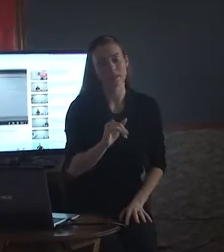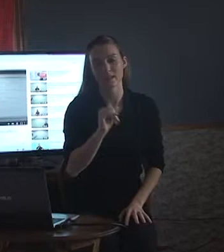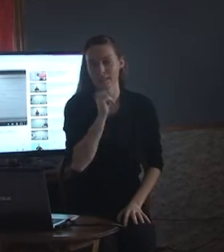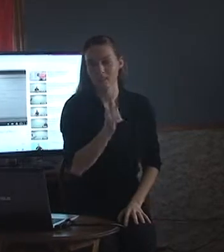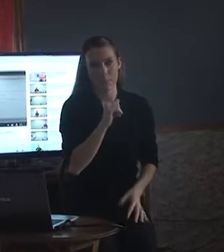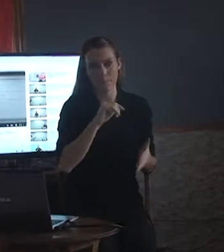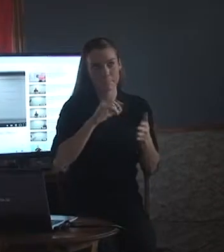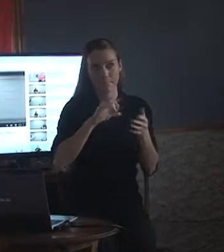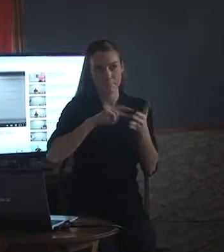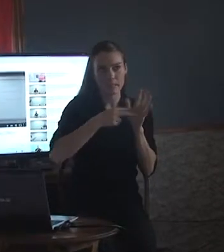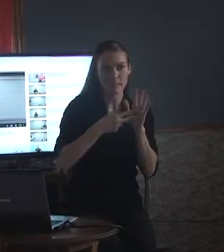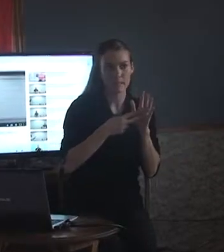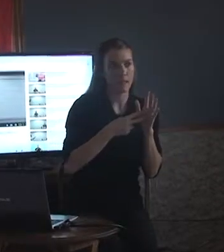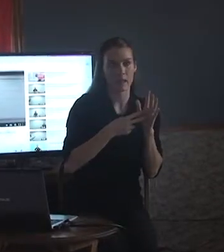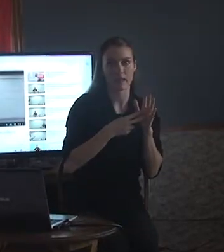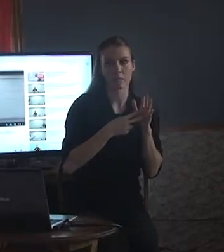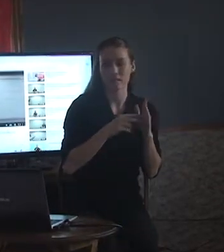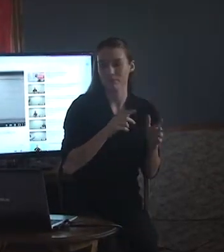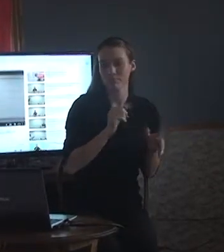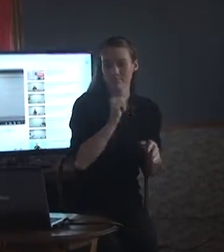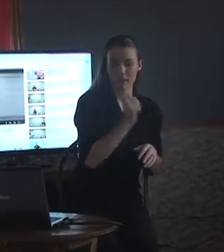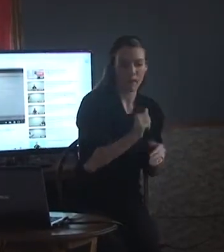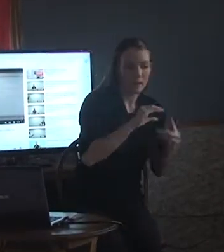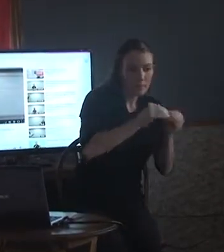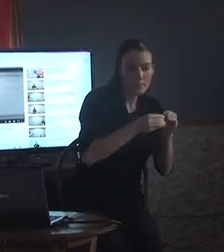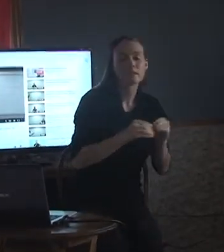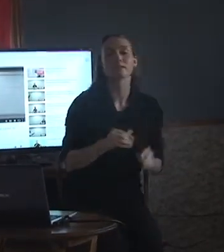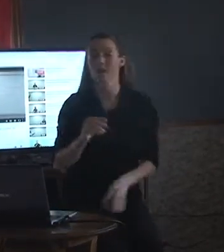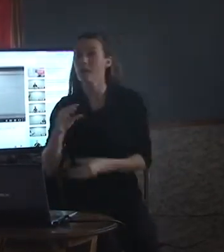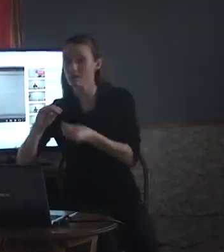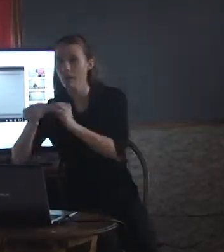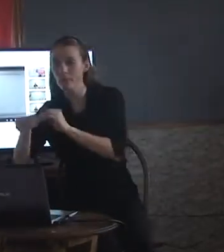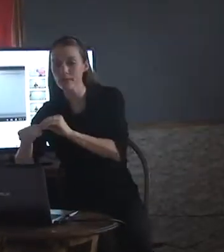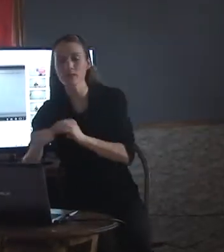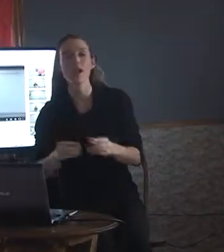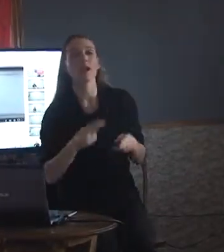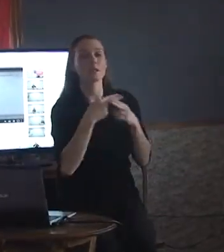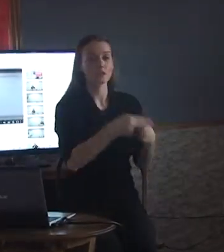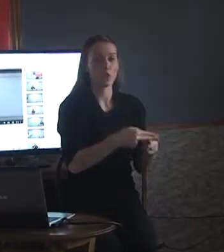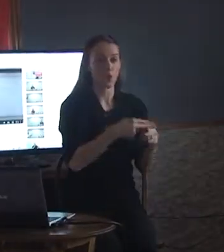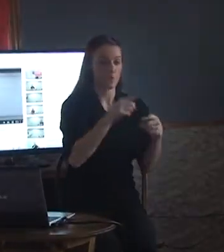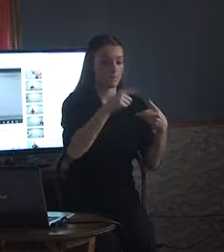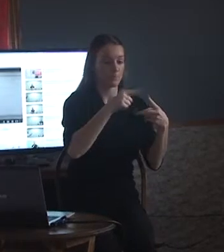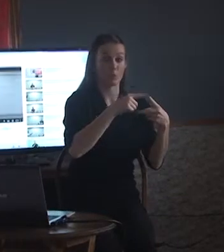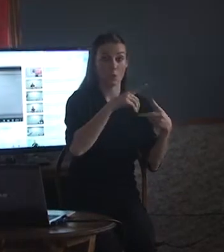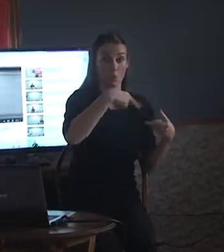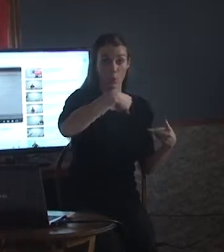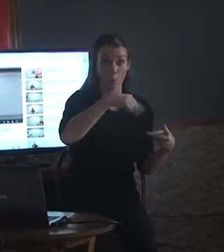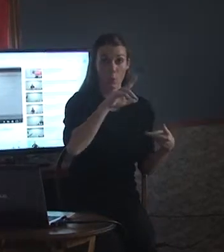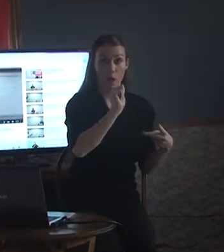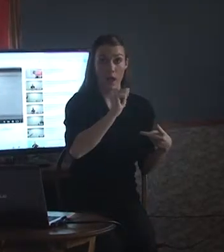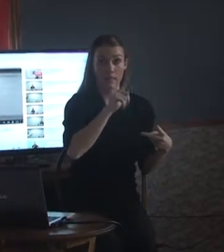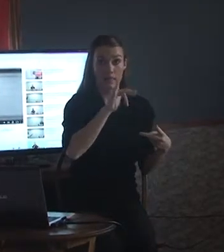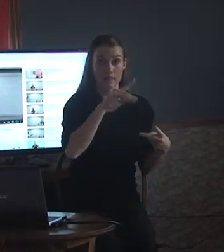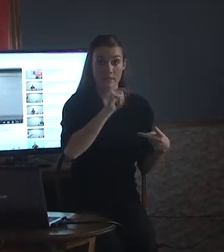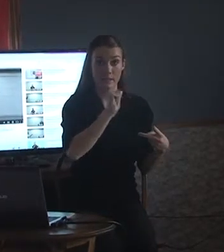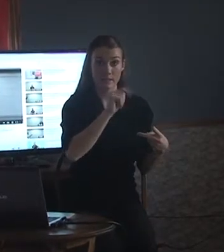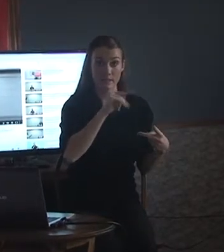or numerical and non-numerical. It's called qualitative and quantitative. Which one do you think doesn't deal with